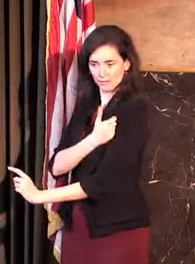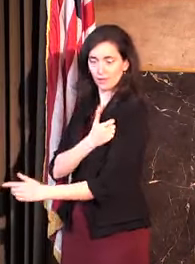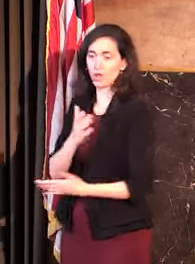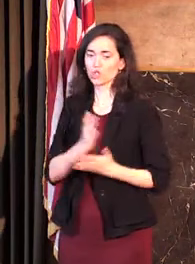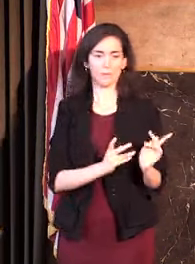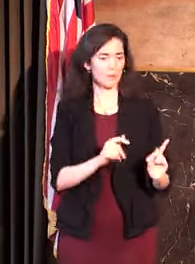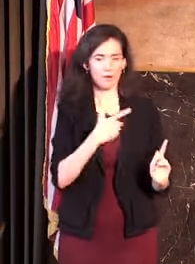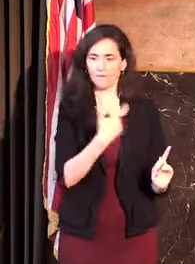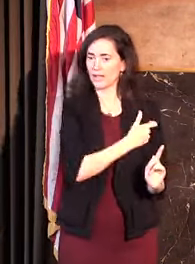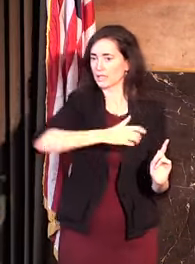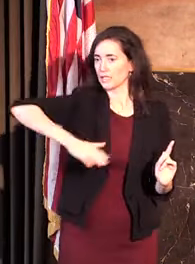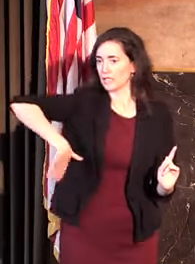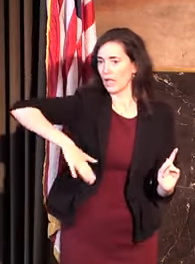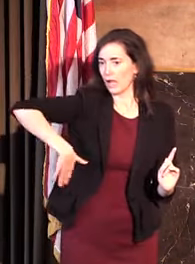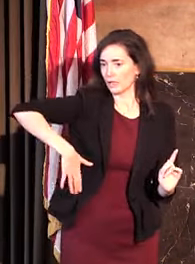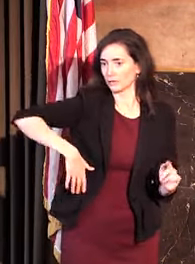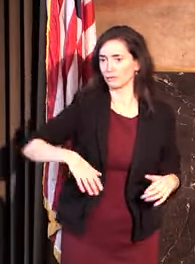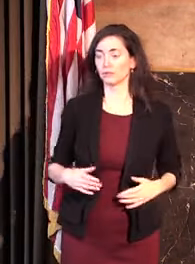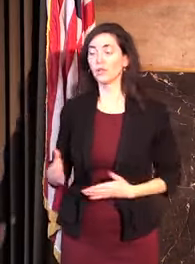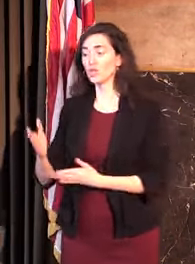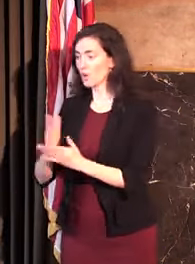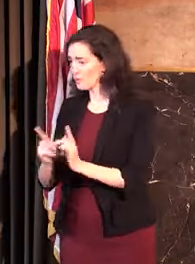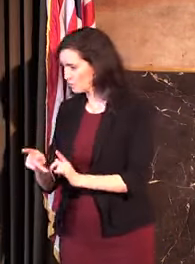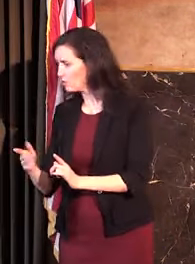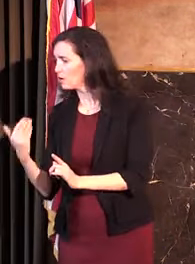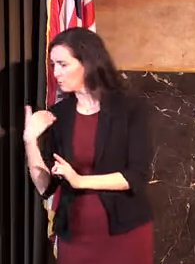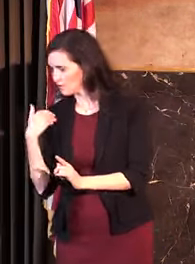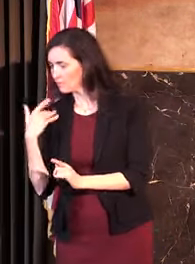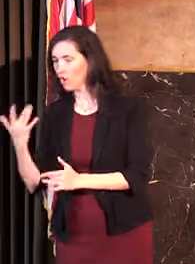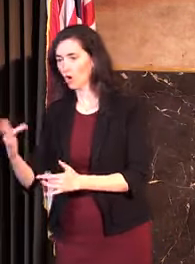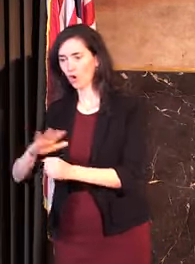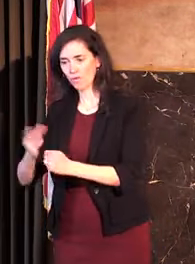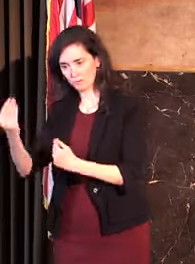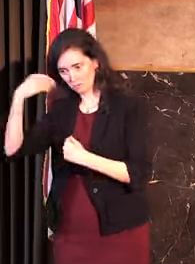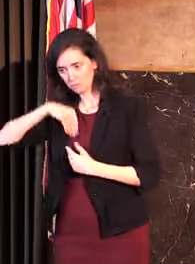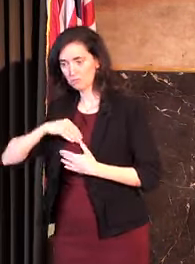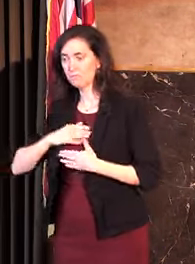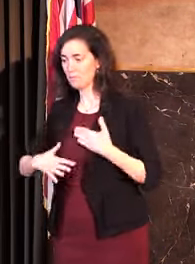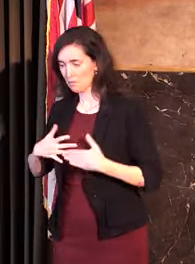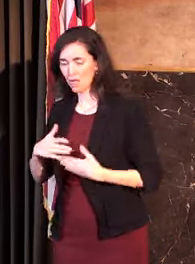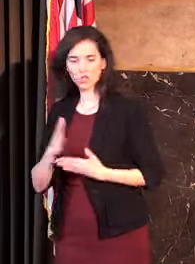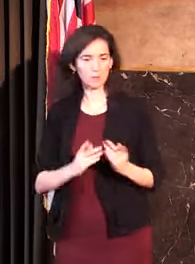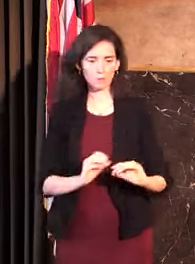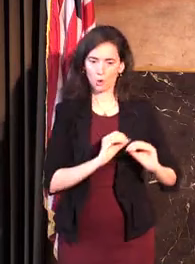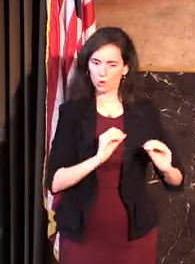includes people who were priorly infected with COVID and